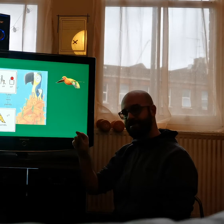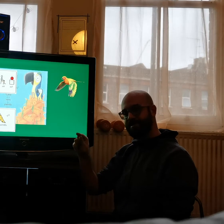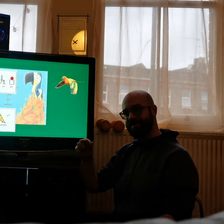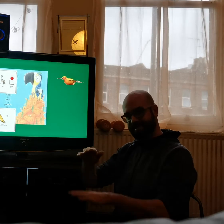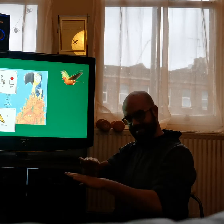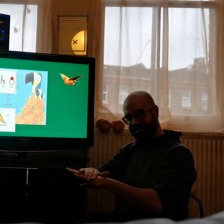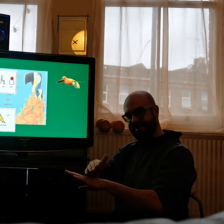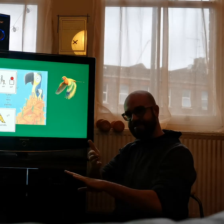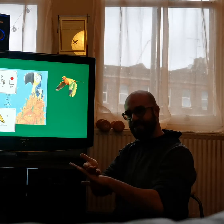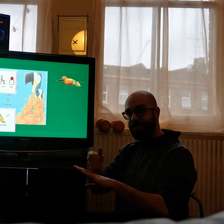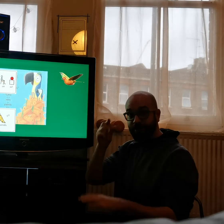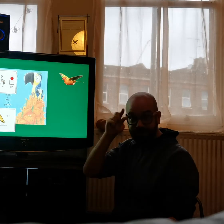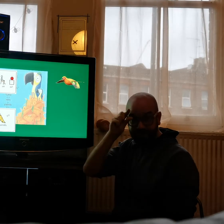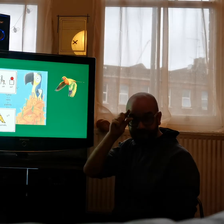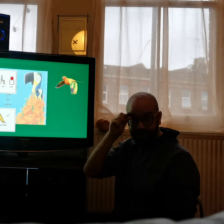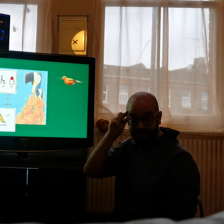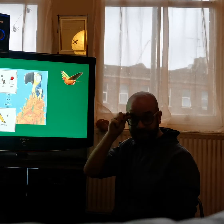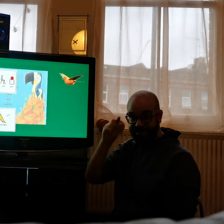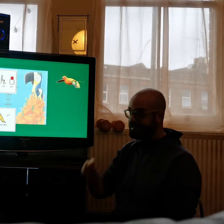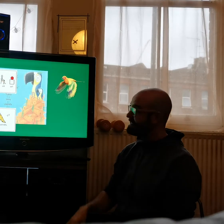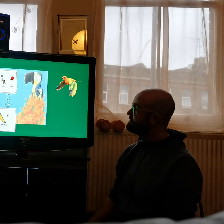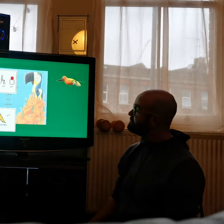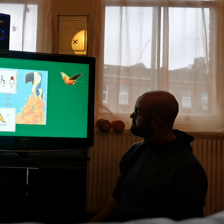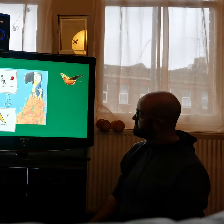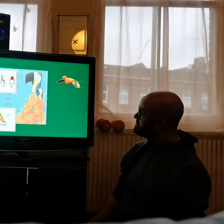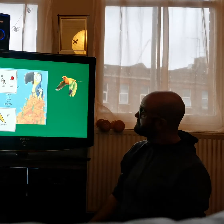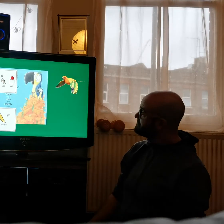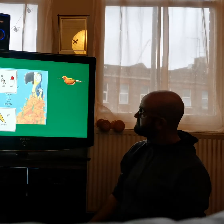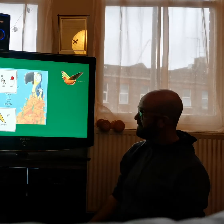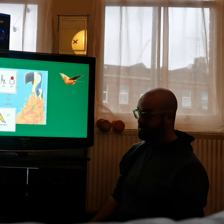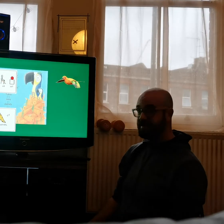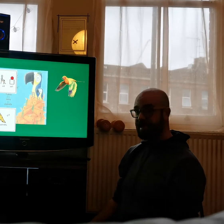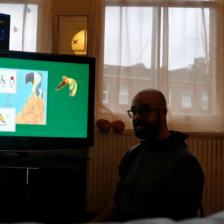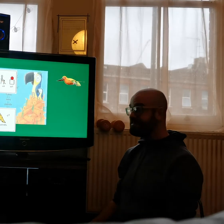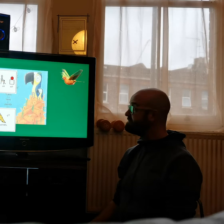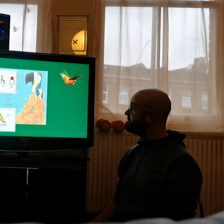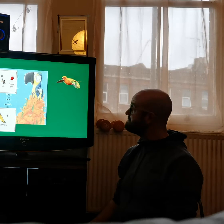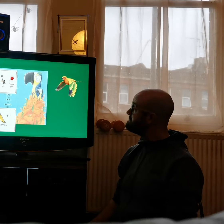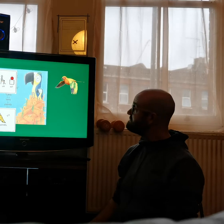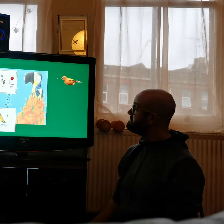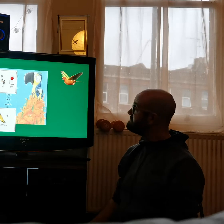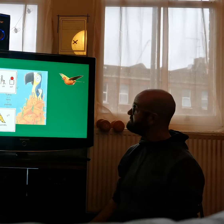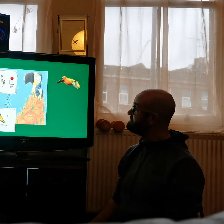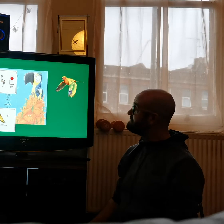Parrots sit on carrots. Okay.